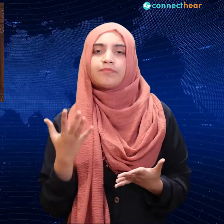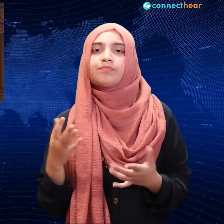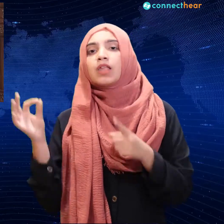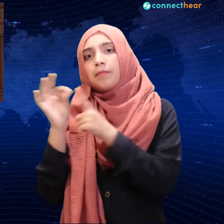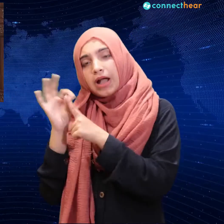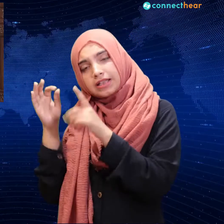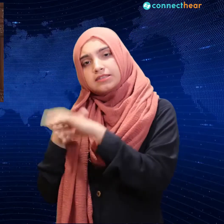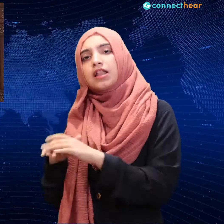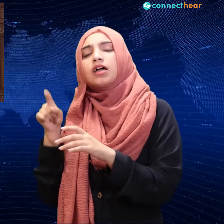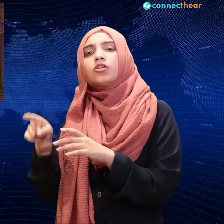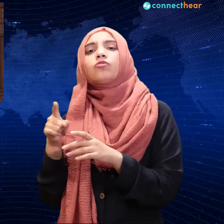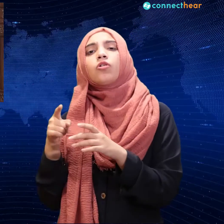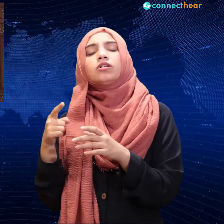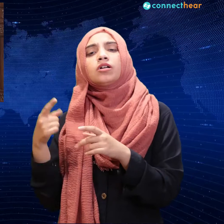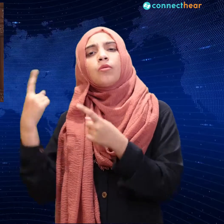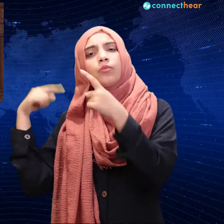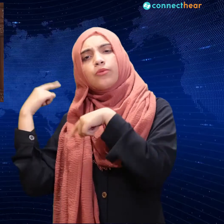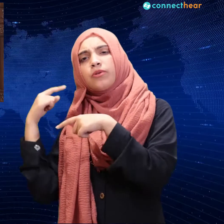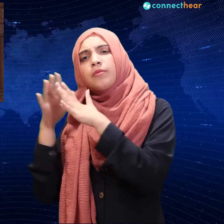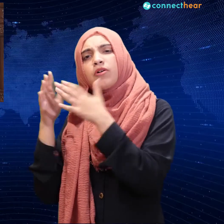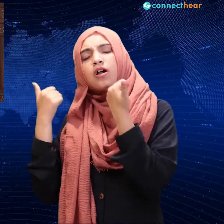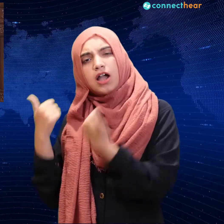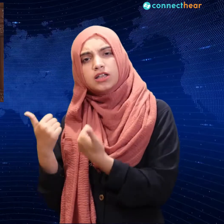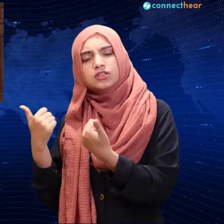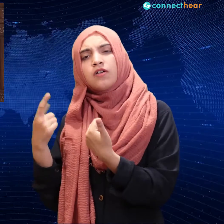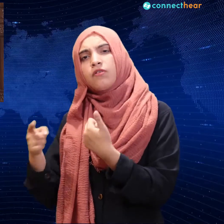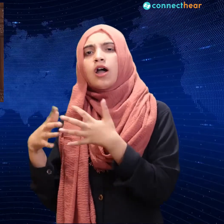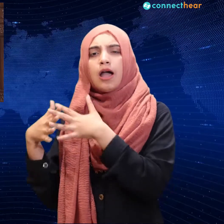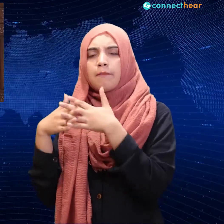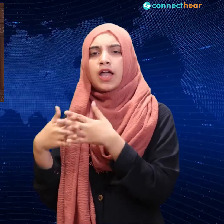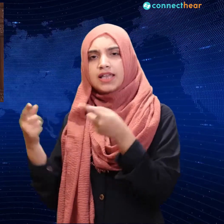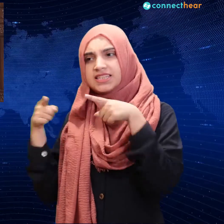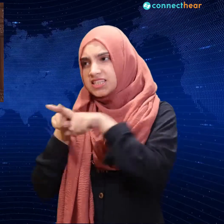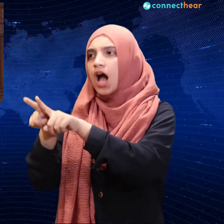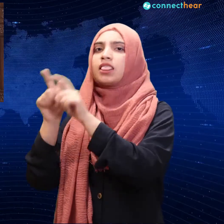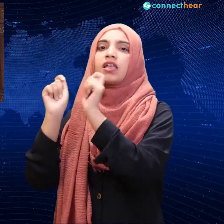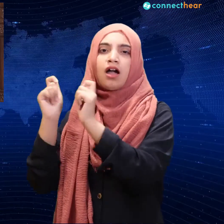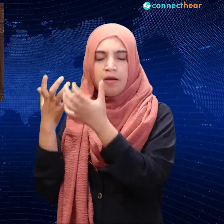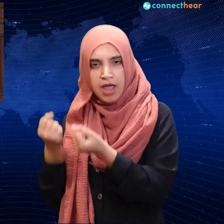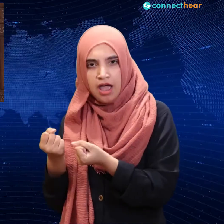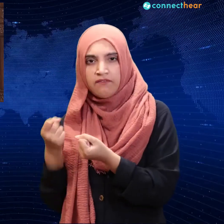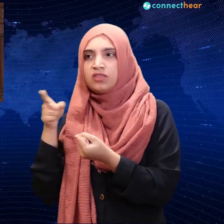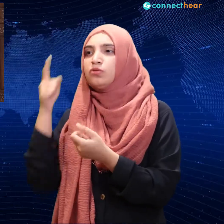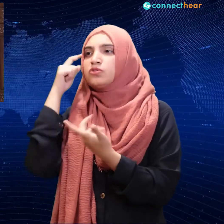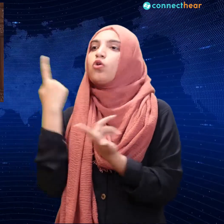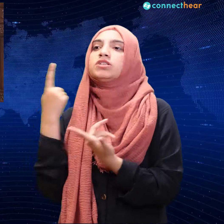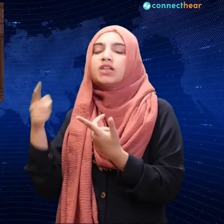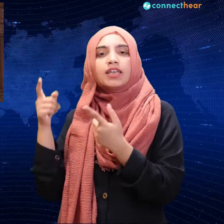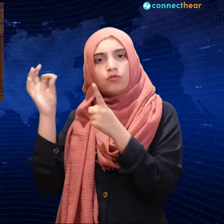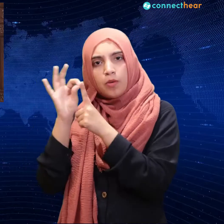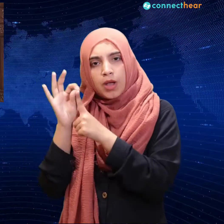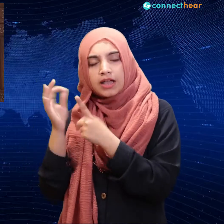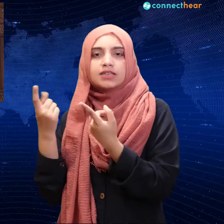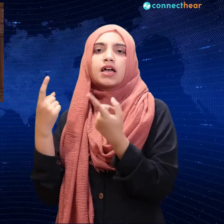ally, and yet no call between you and the US President. Do you see this as punishment for supporting the Taliban while